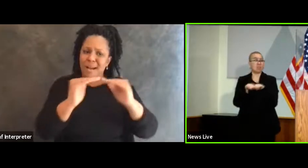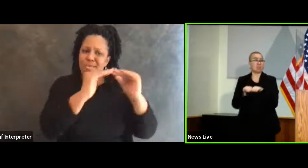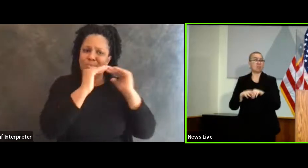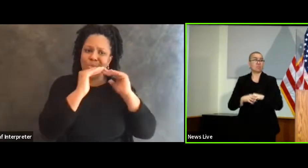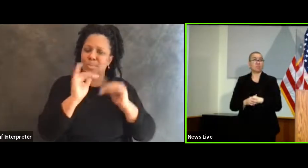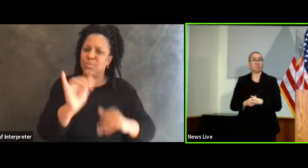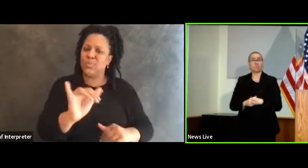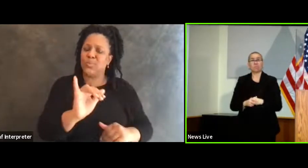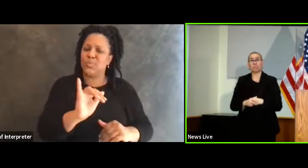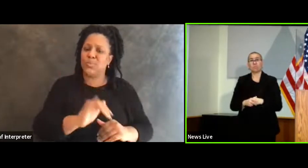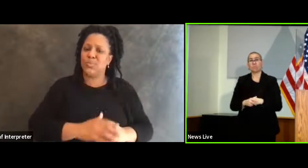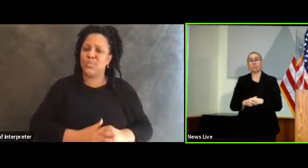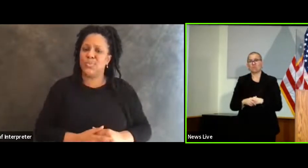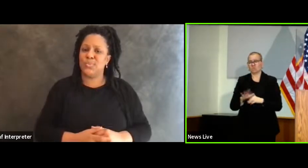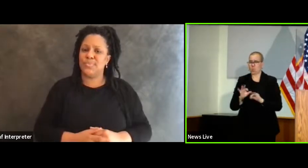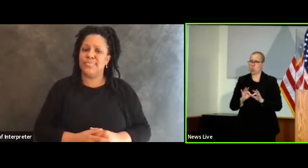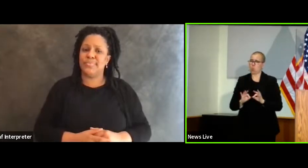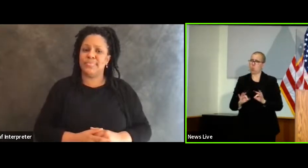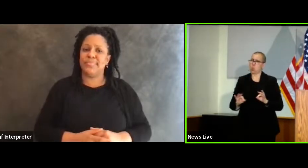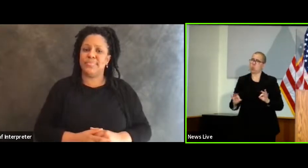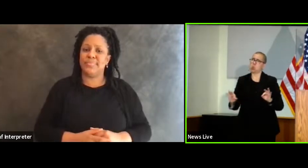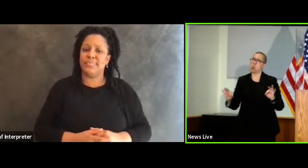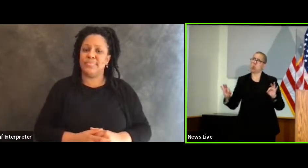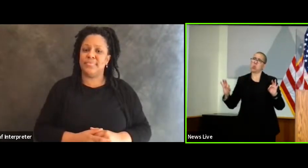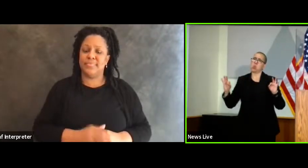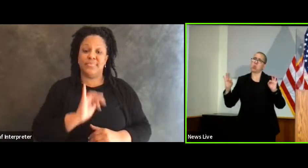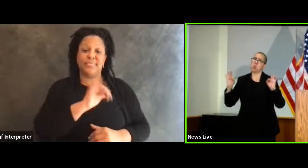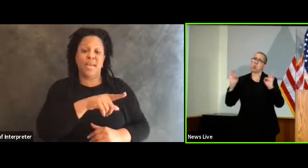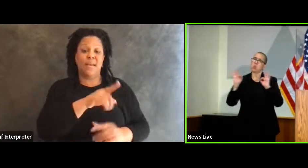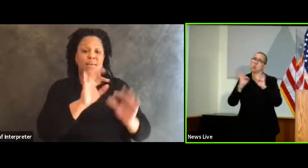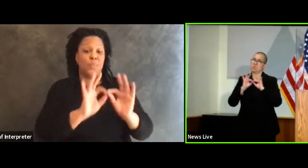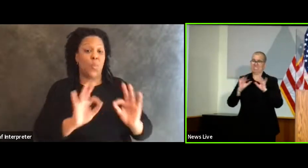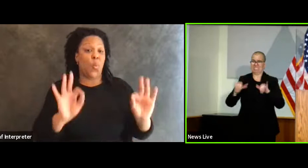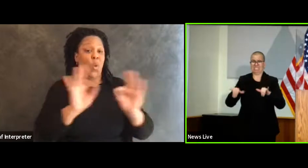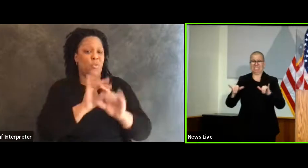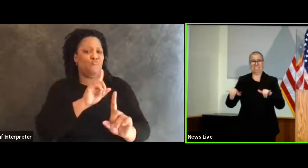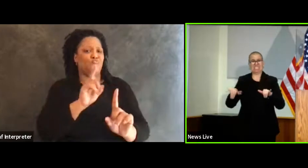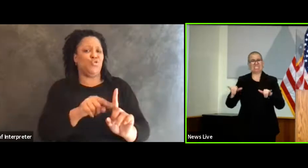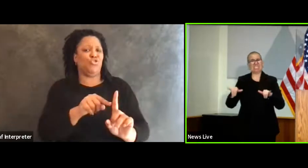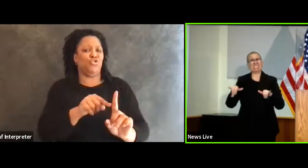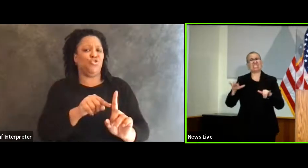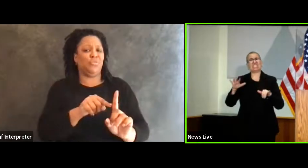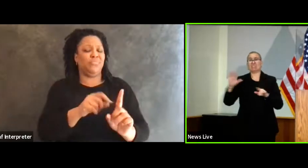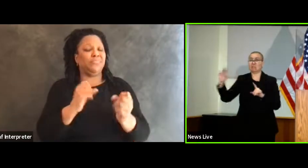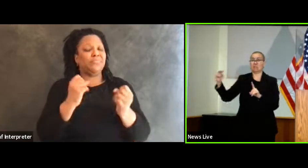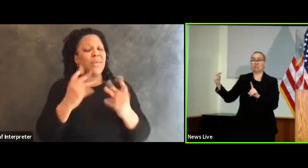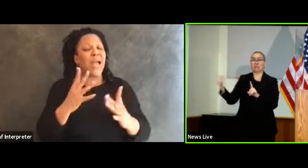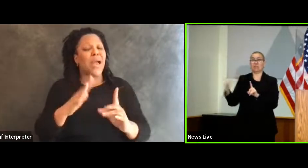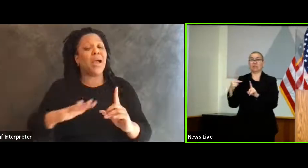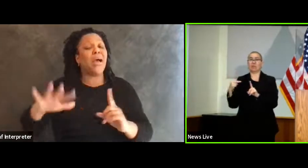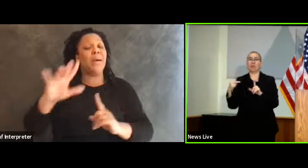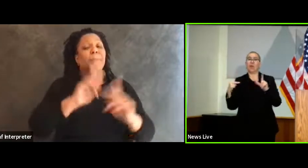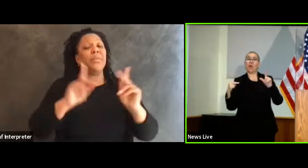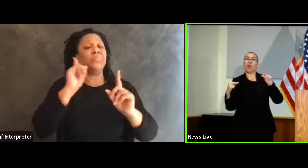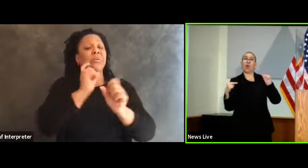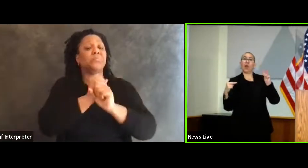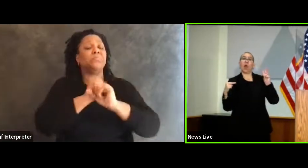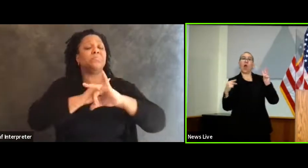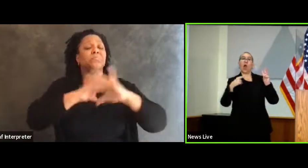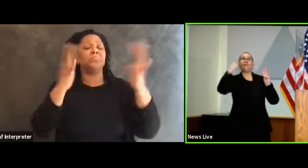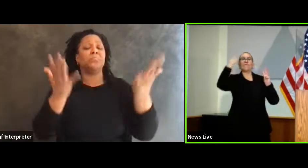But it is an important question because I think the perception out there is that, this is we have a society that should